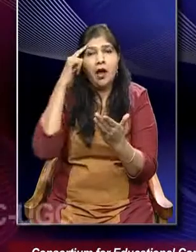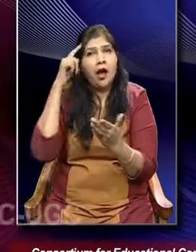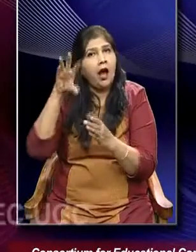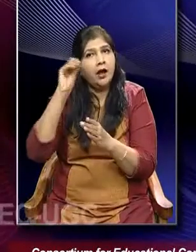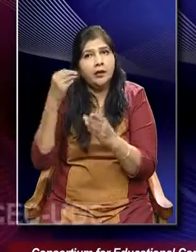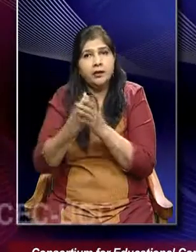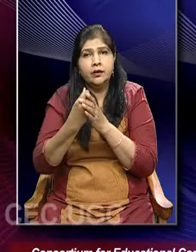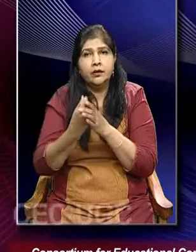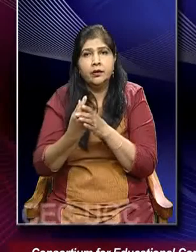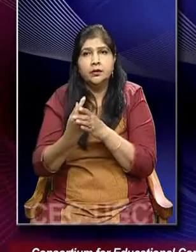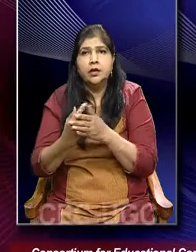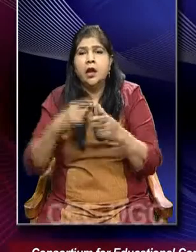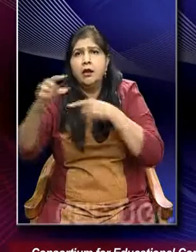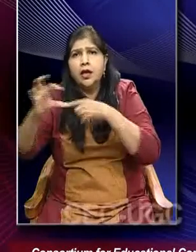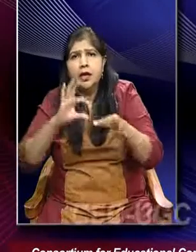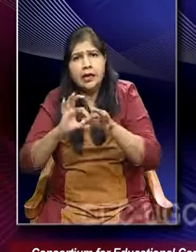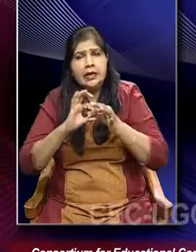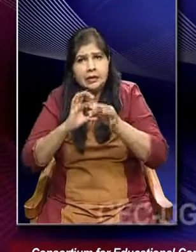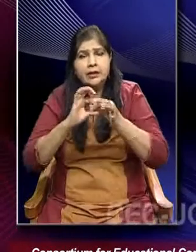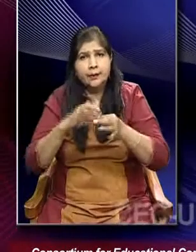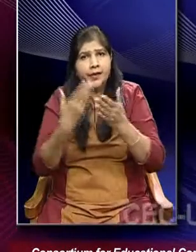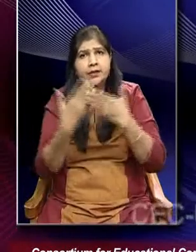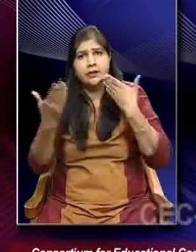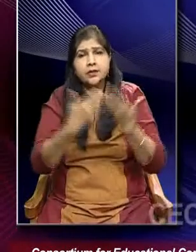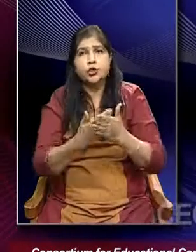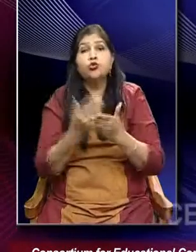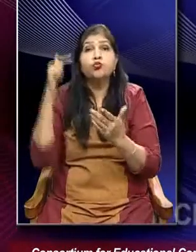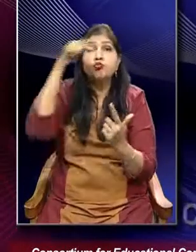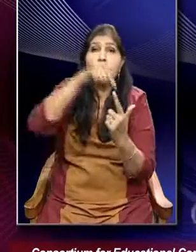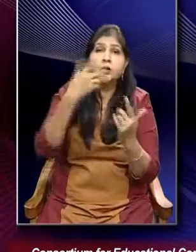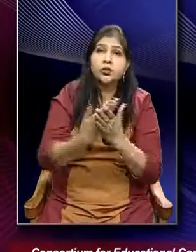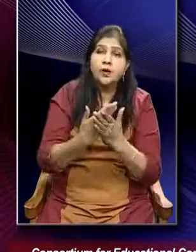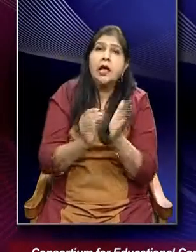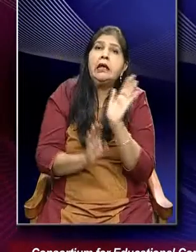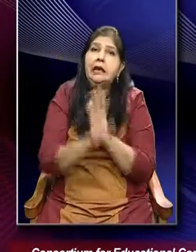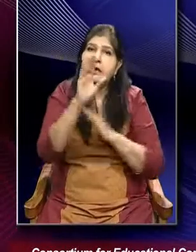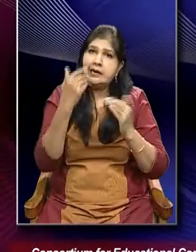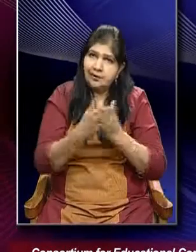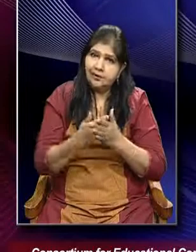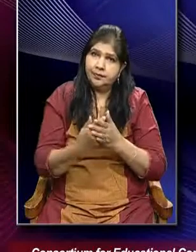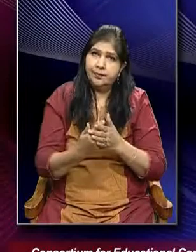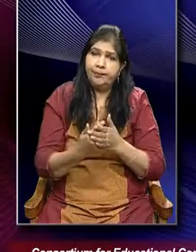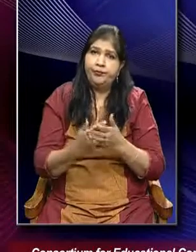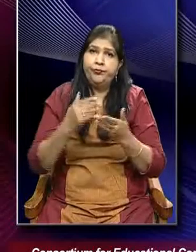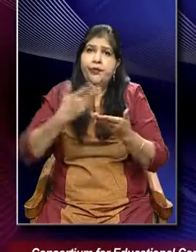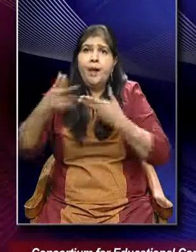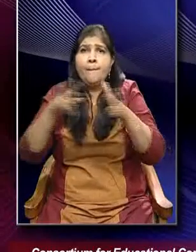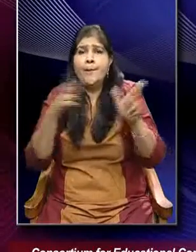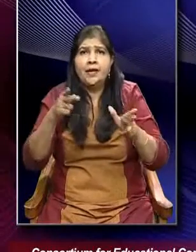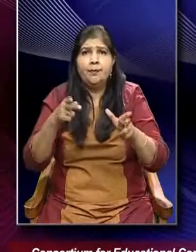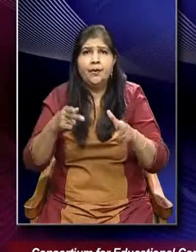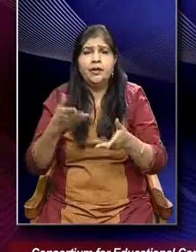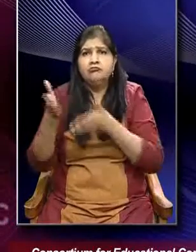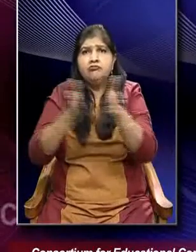complex interdependence to point towards rise of multiple channels